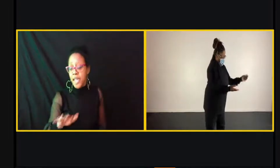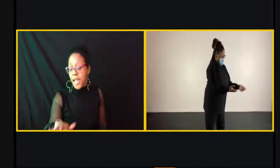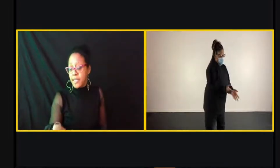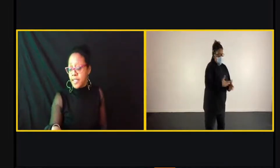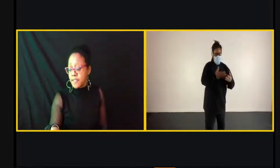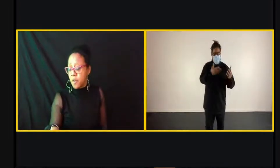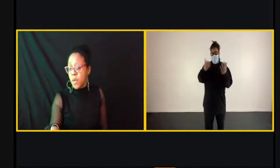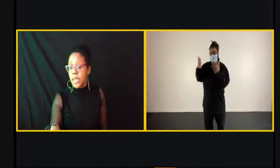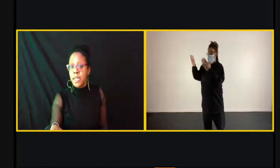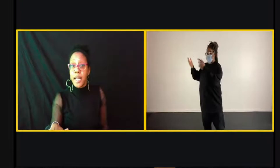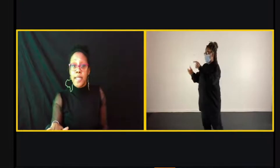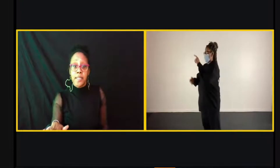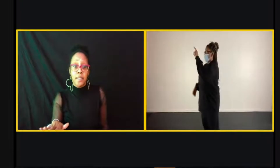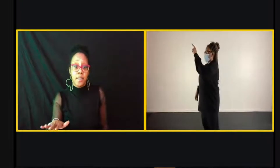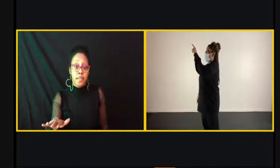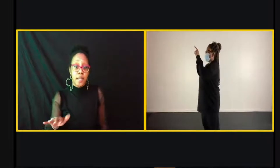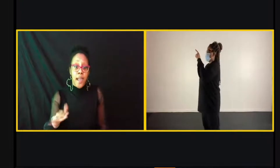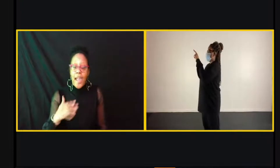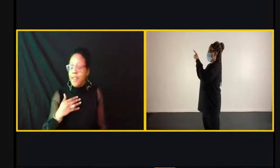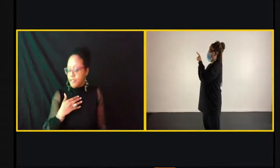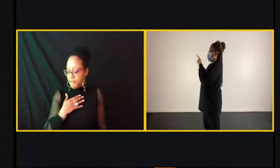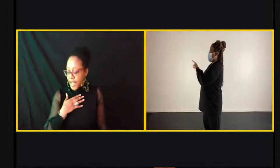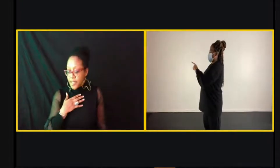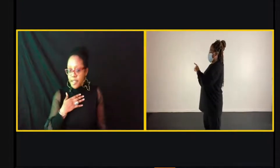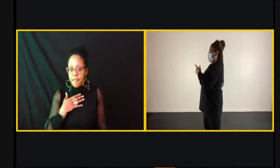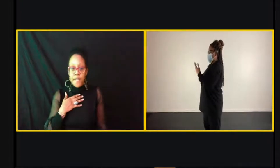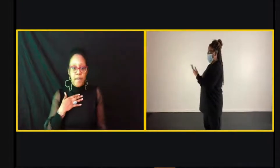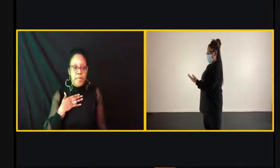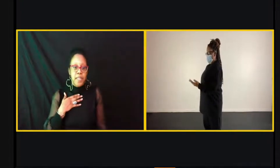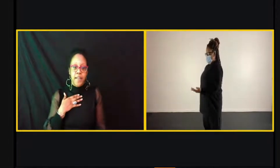into caskets for one last look at the